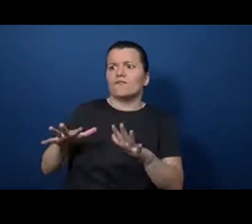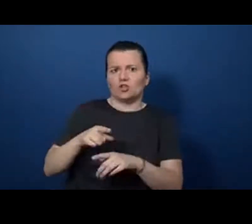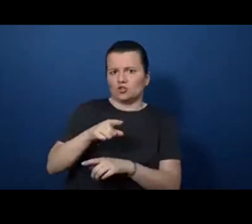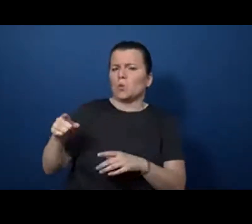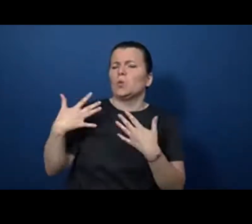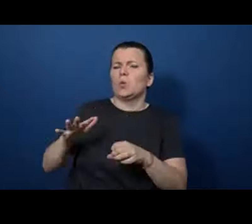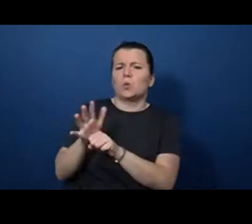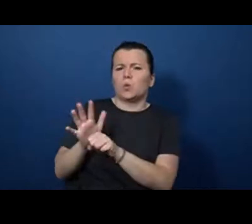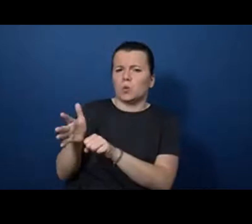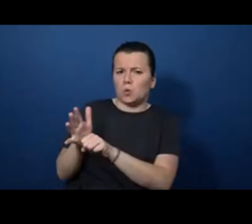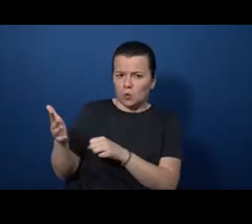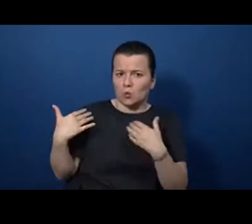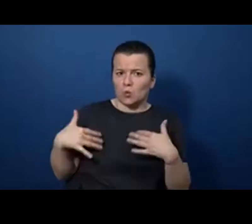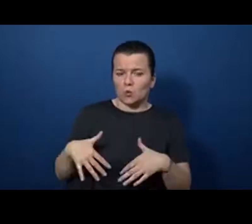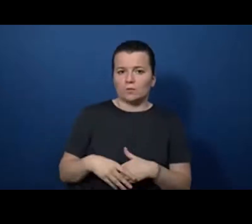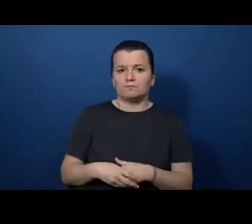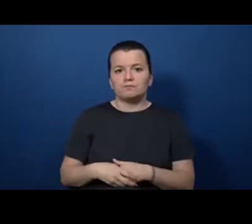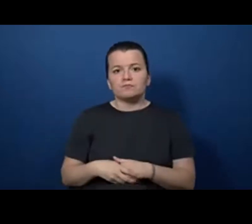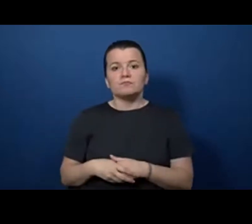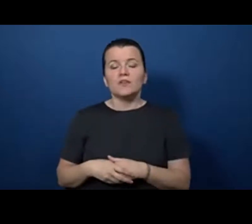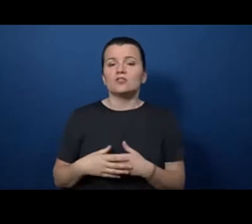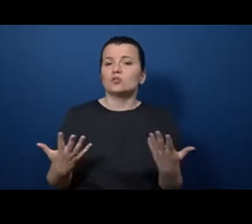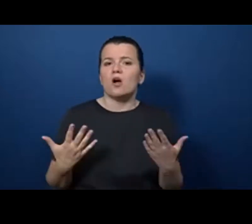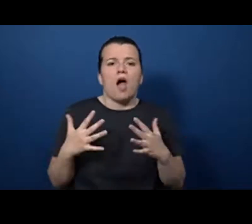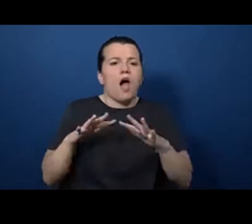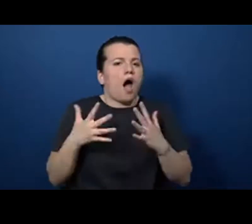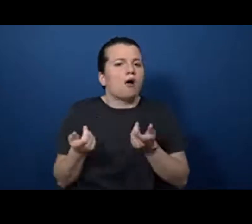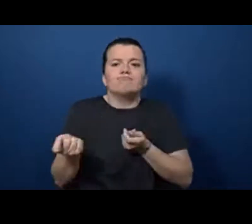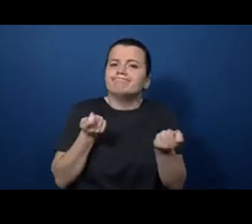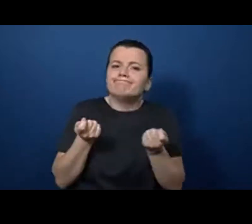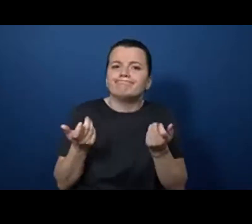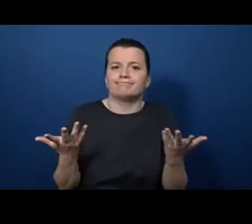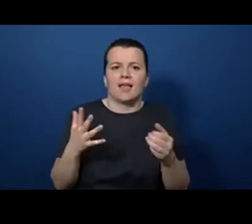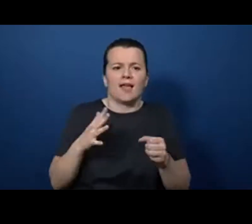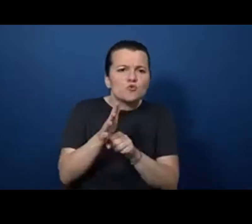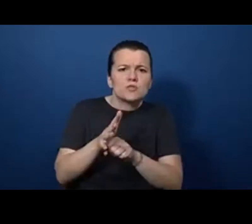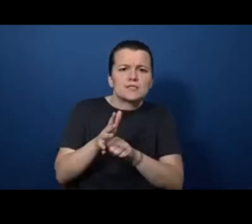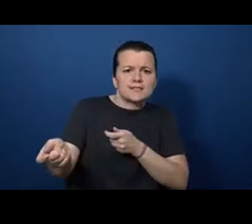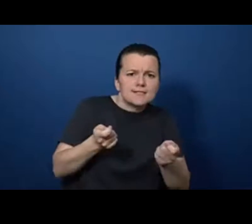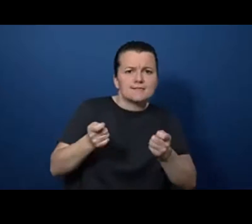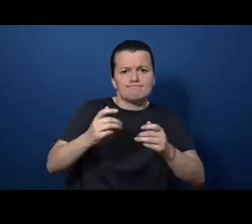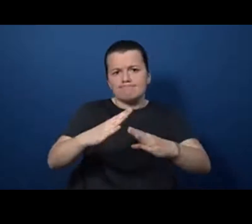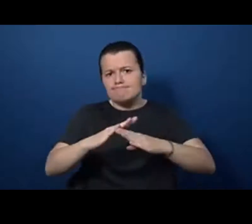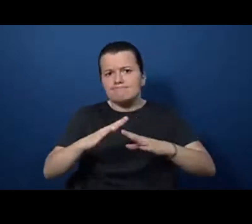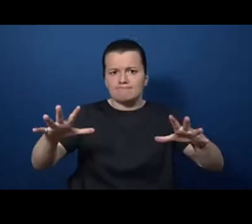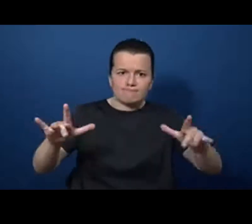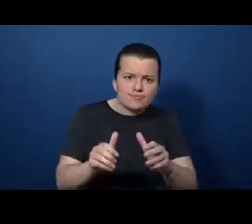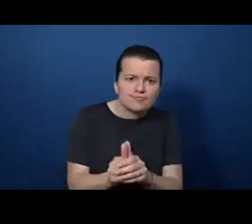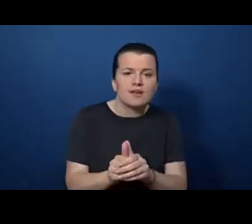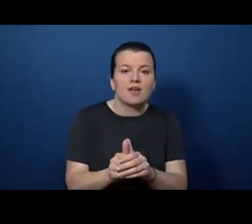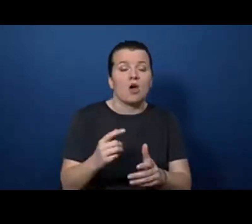school violence and bullying. However, during the last 10 years or so, we have intensified our